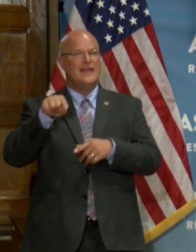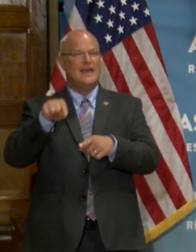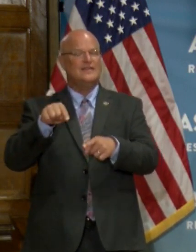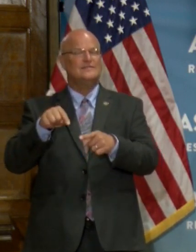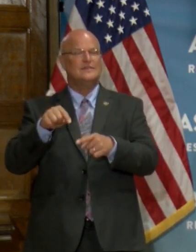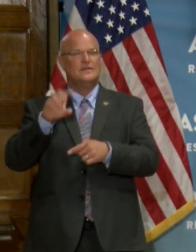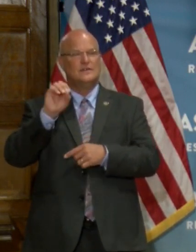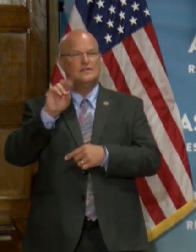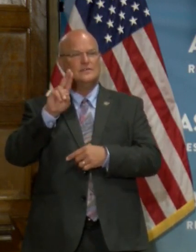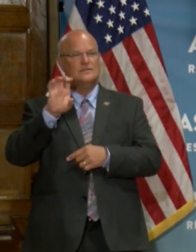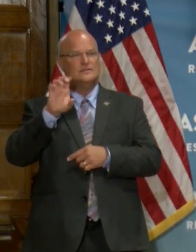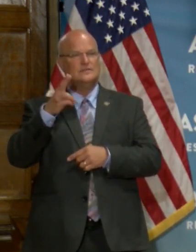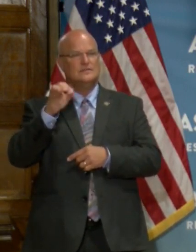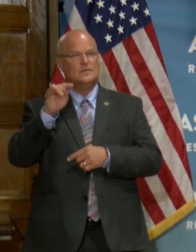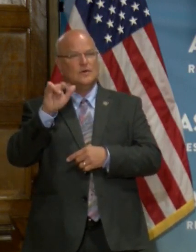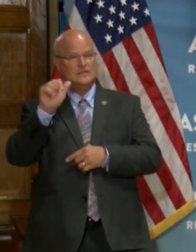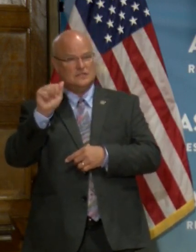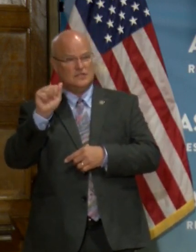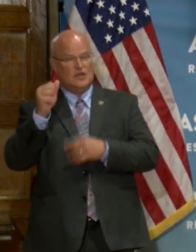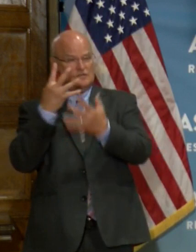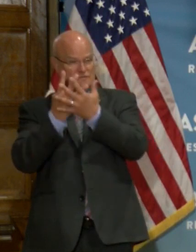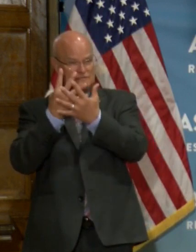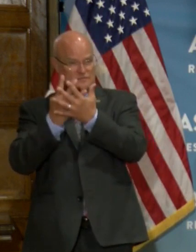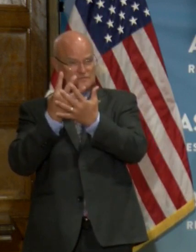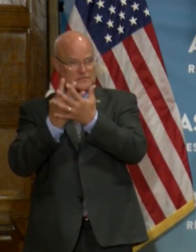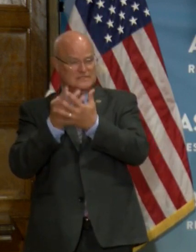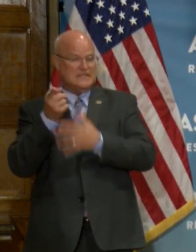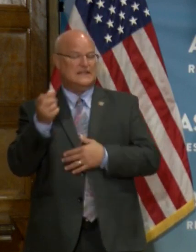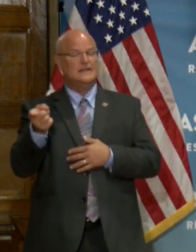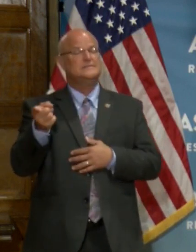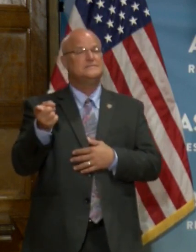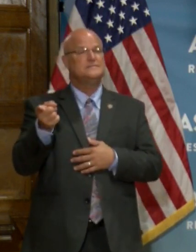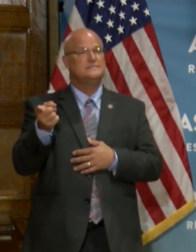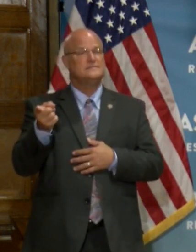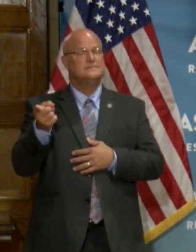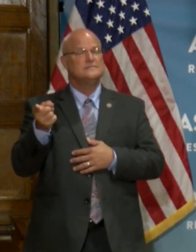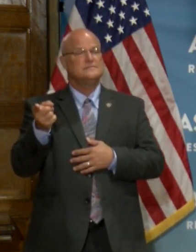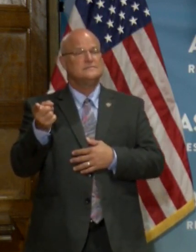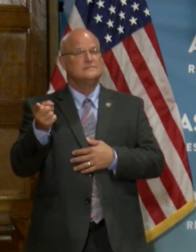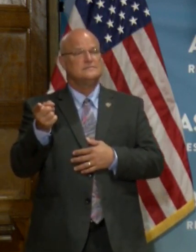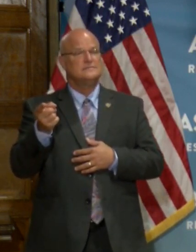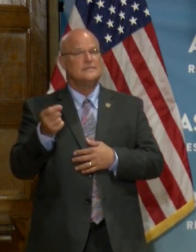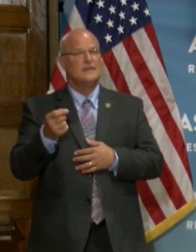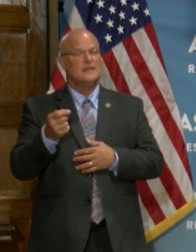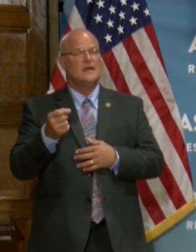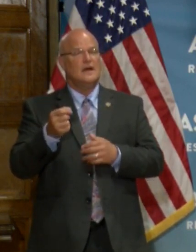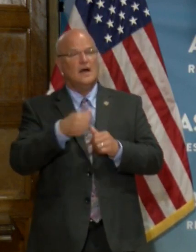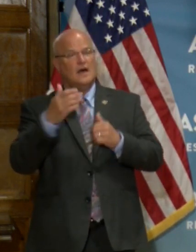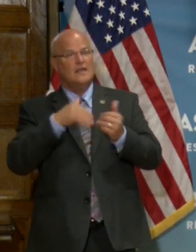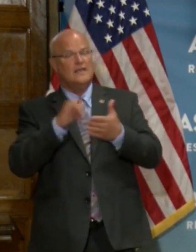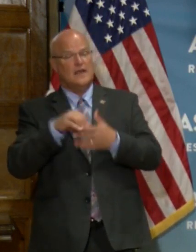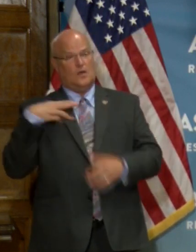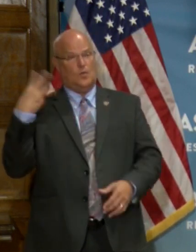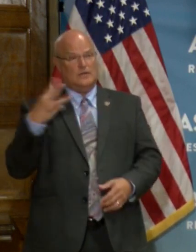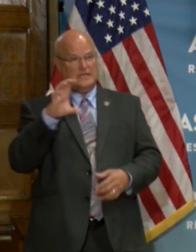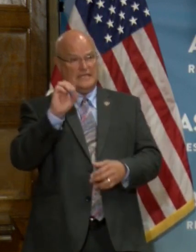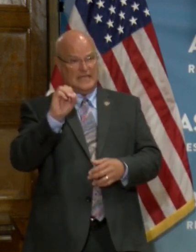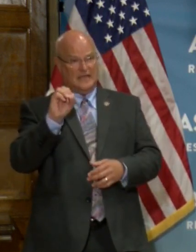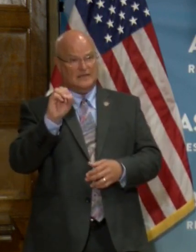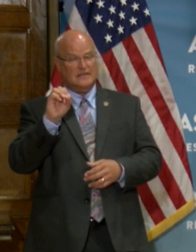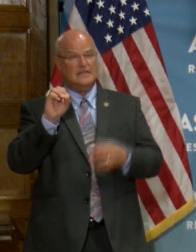the Ouachita River Correctional Facility that's there. Beyond that, Washington County